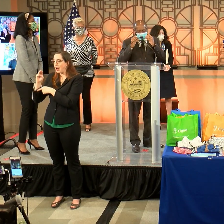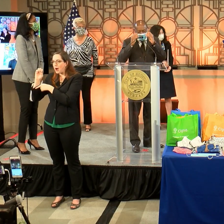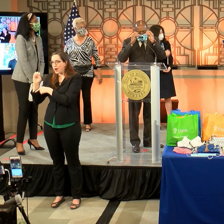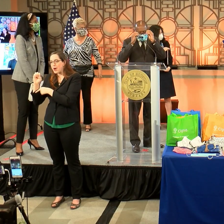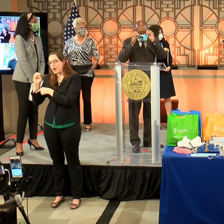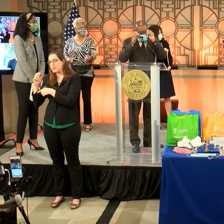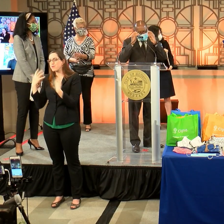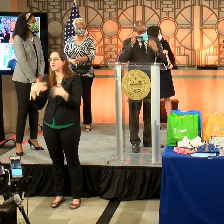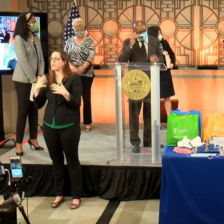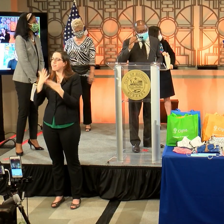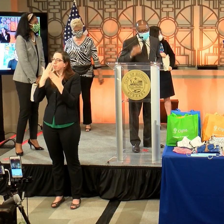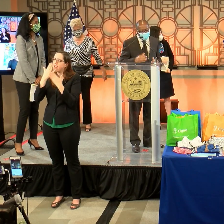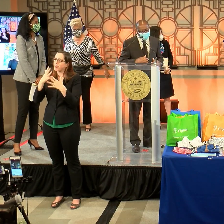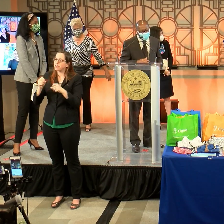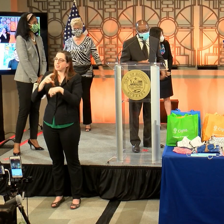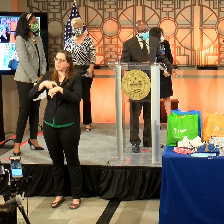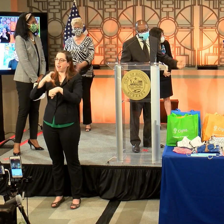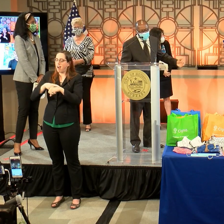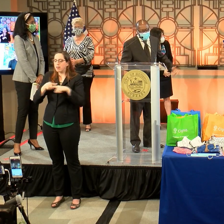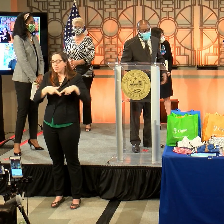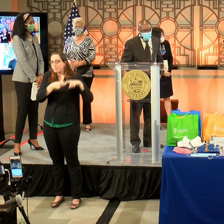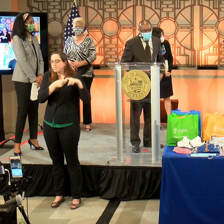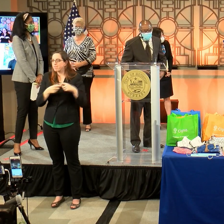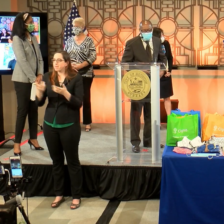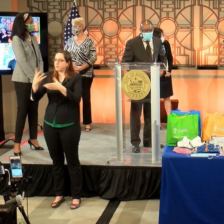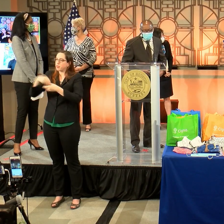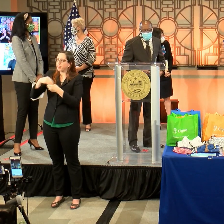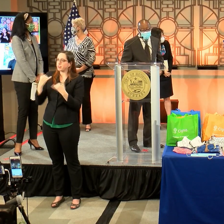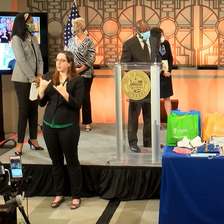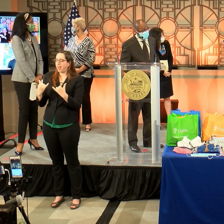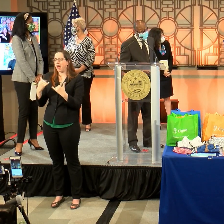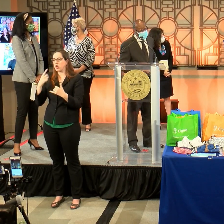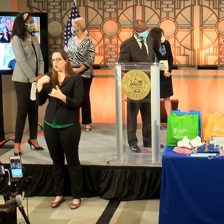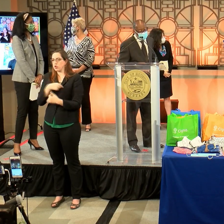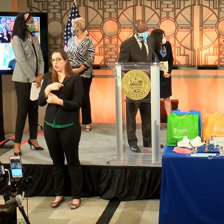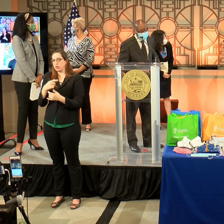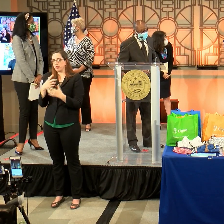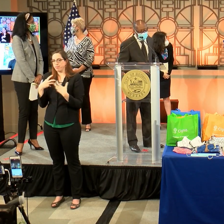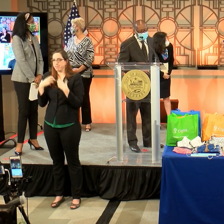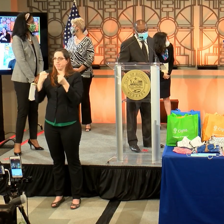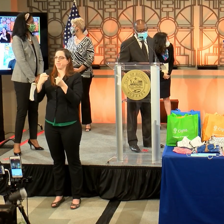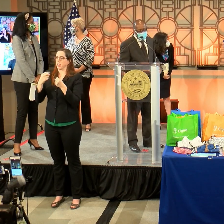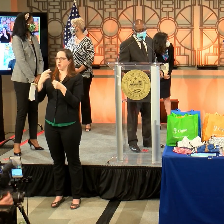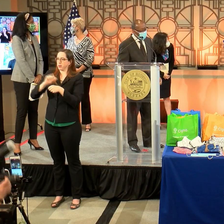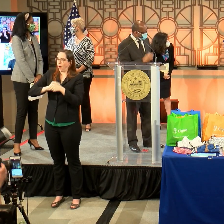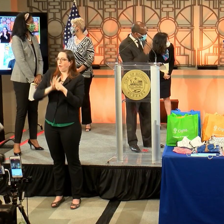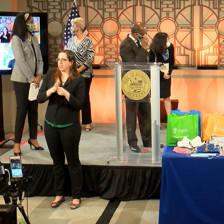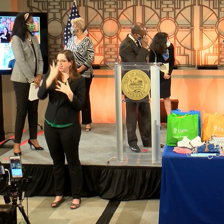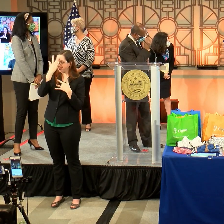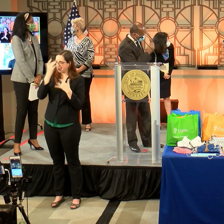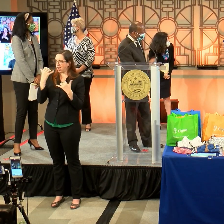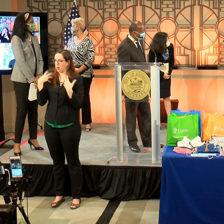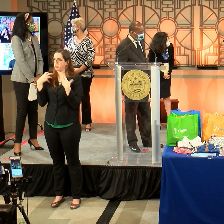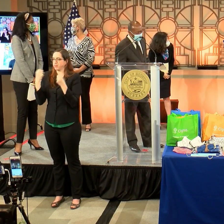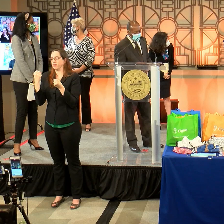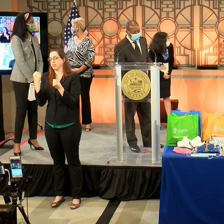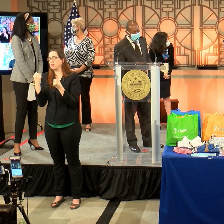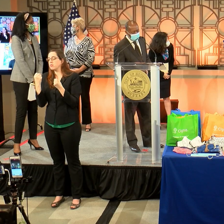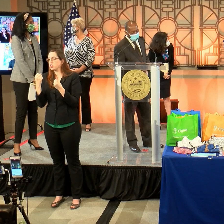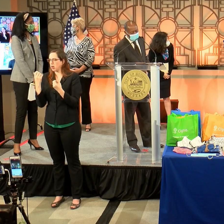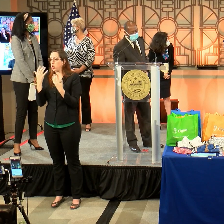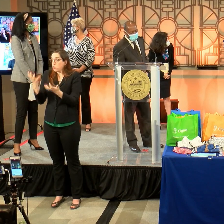for taking time today to be with us and tell us about your battle to recover from COVID-19 and why you want everyone to mask up.